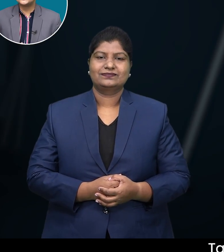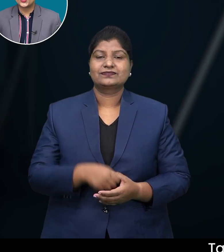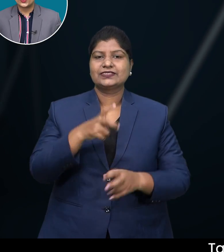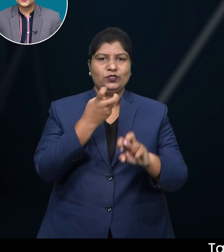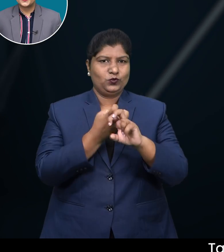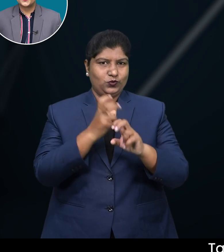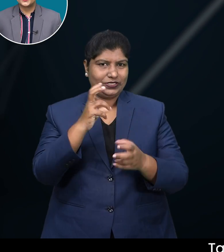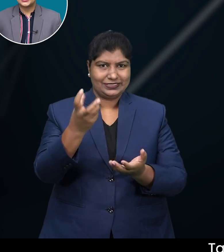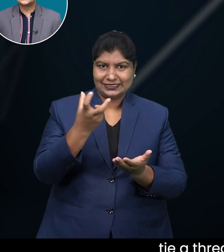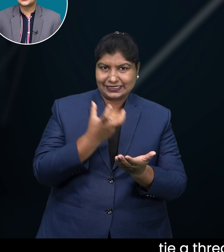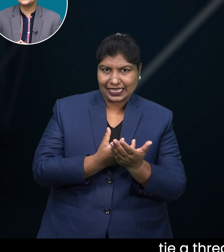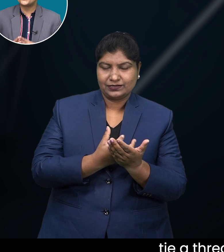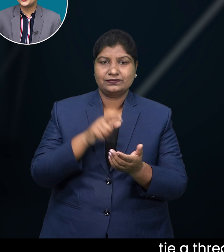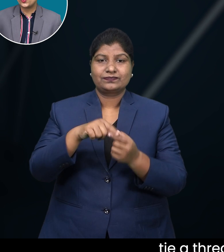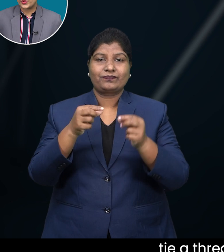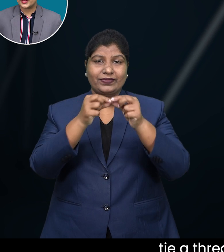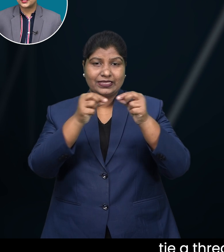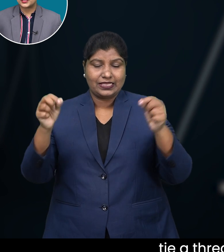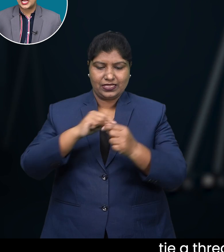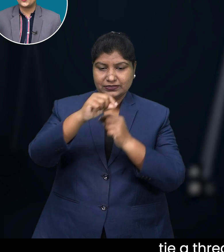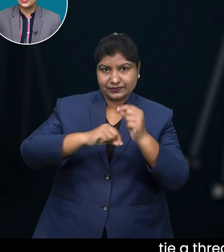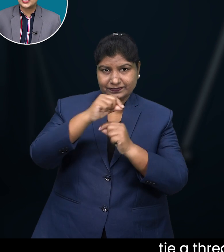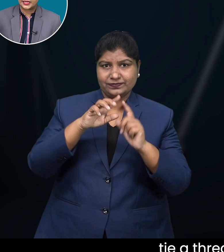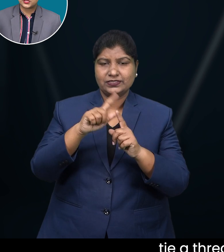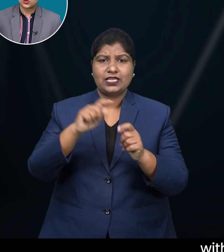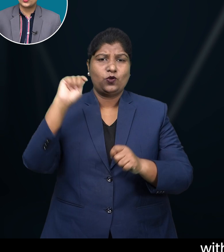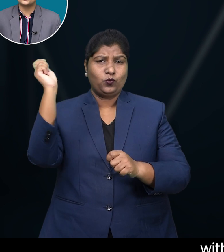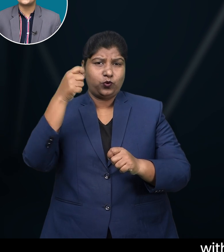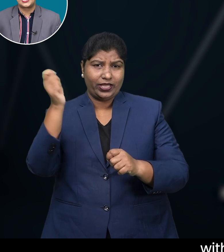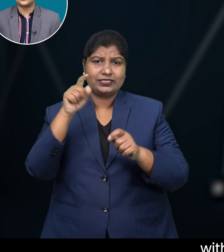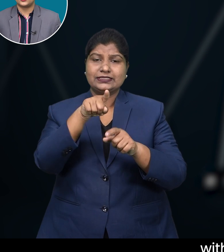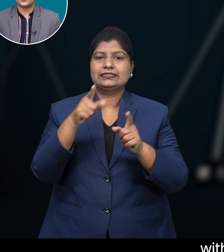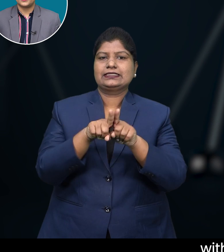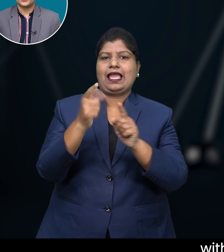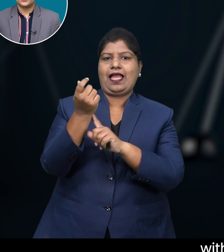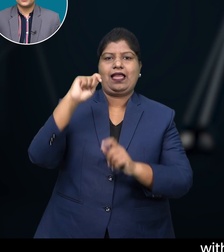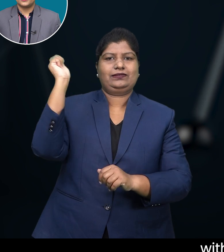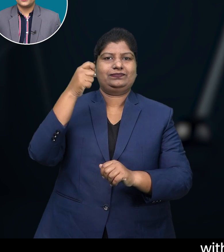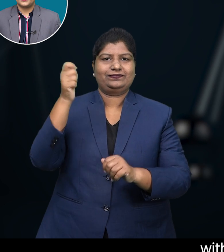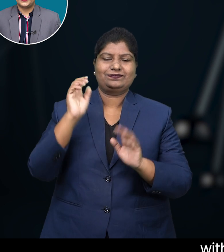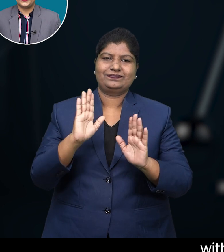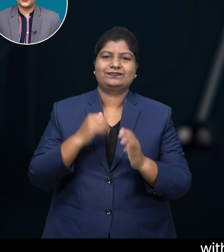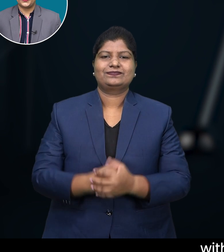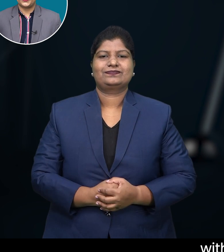Take a stone, tie a thread to it and whirl it with your hand.